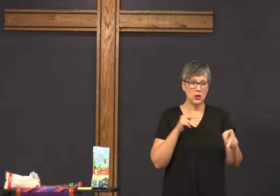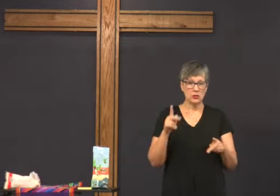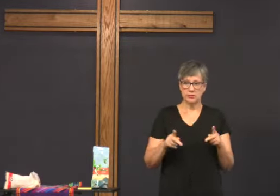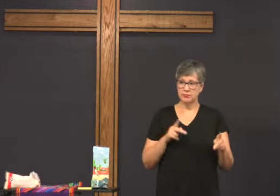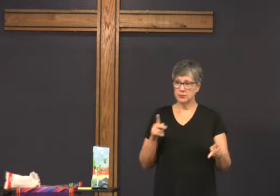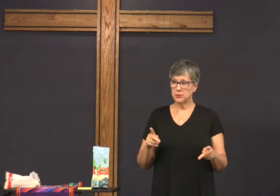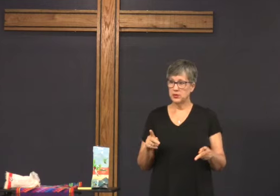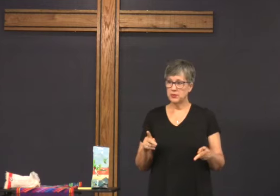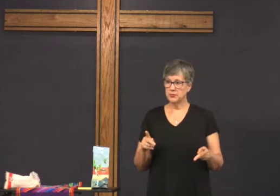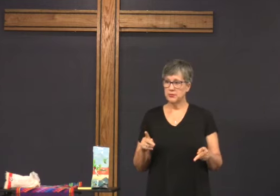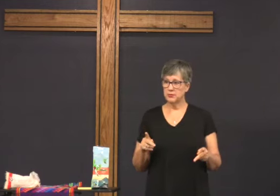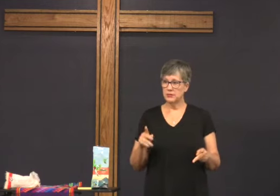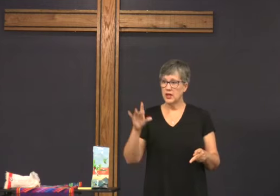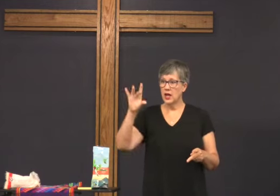Guatemala people,